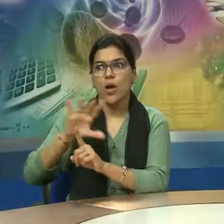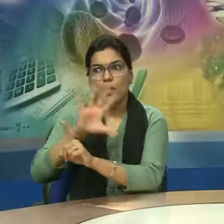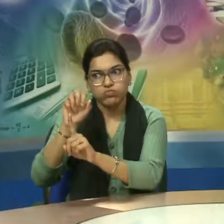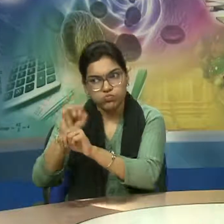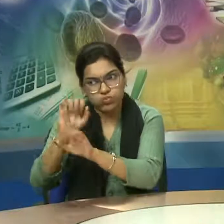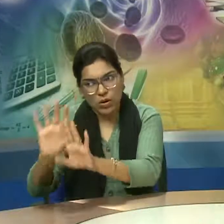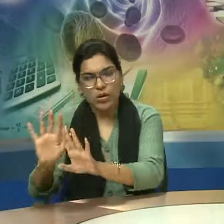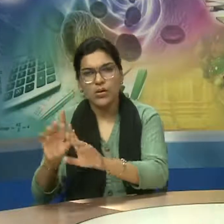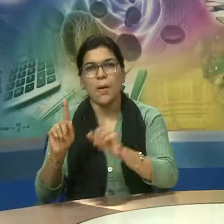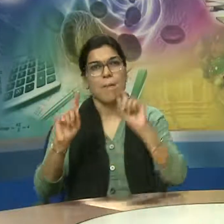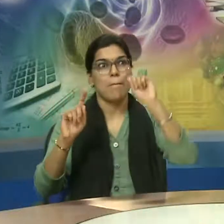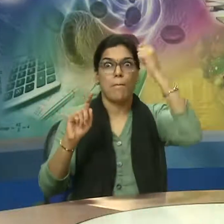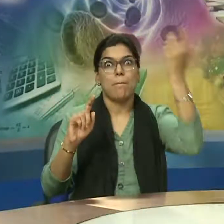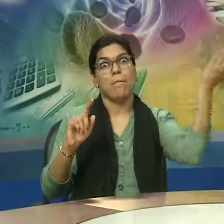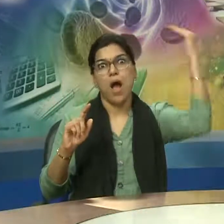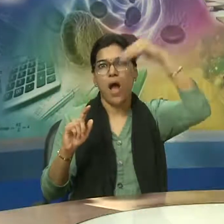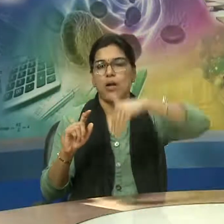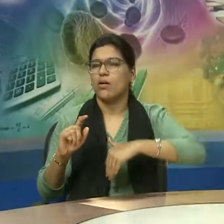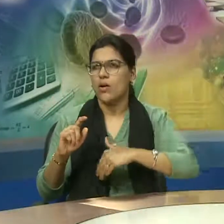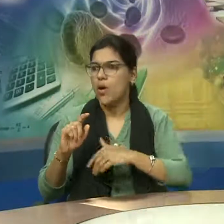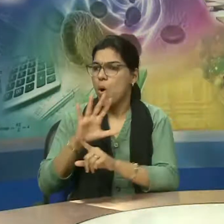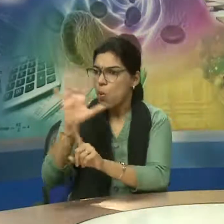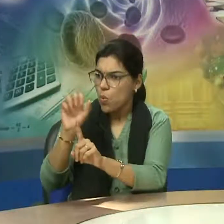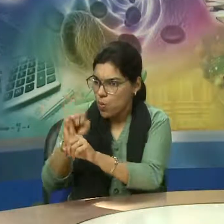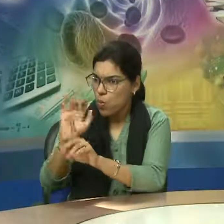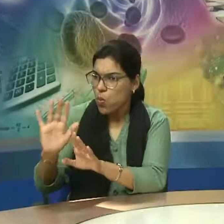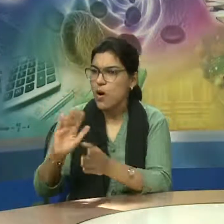situation we are in.